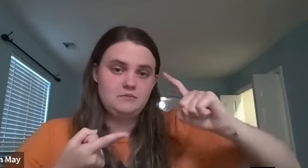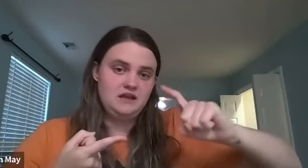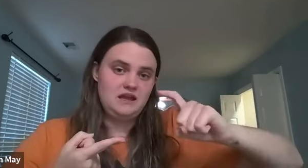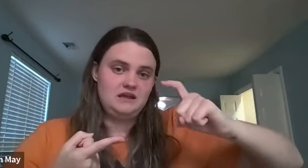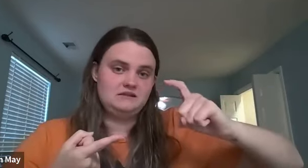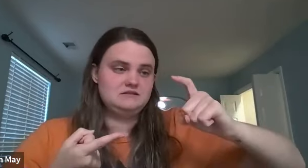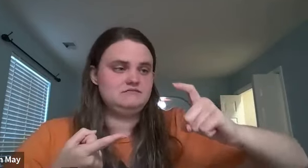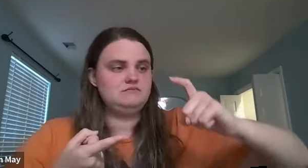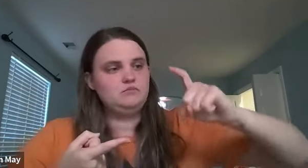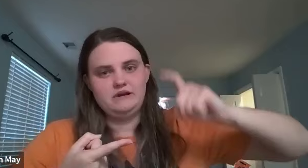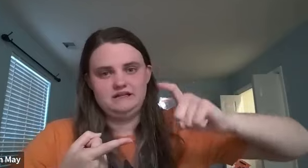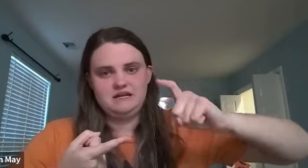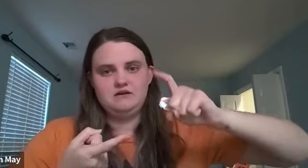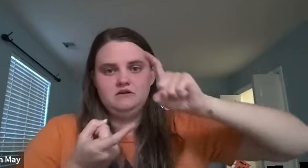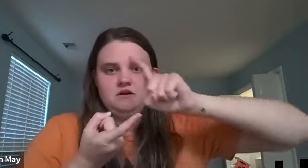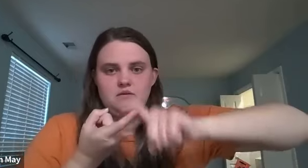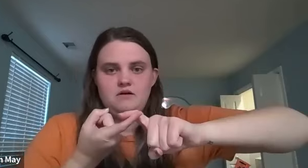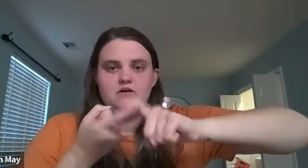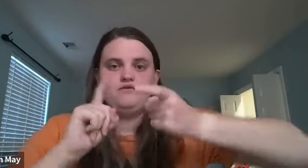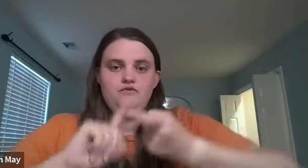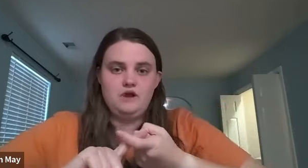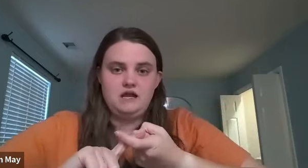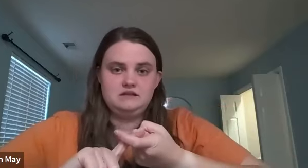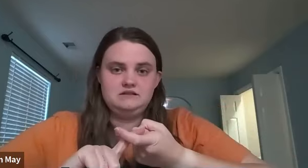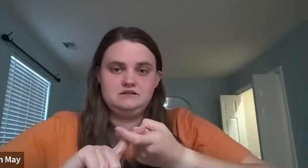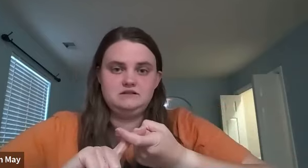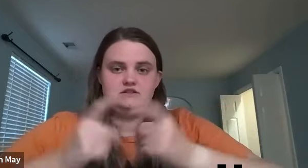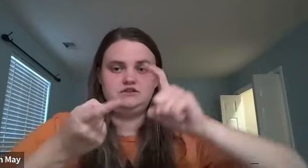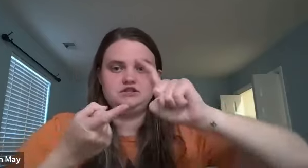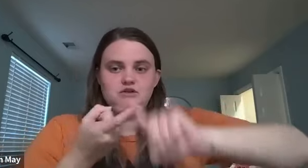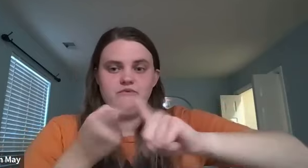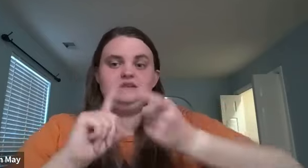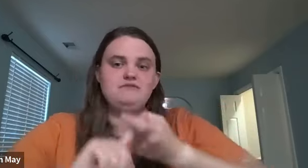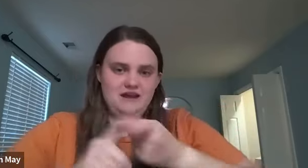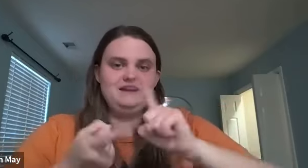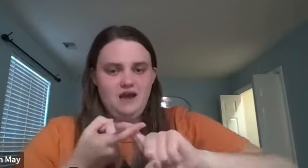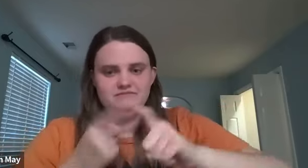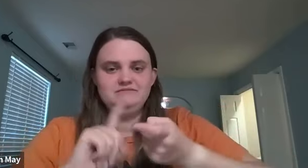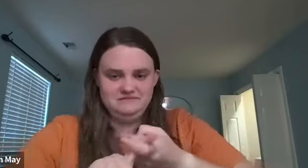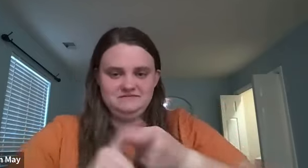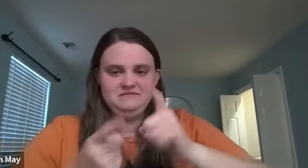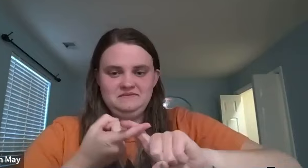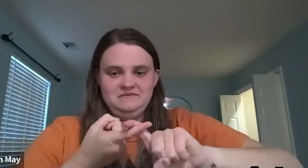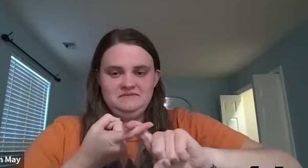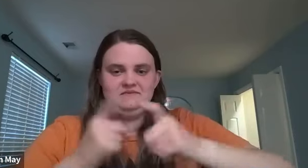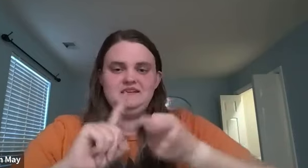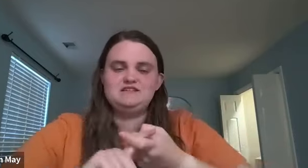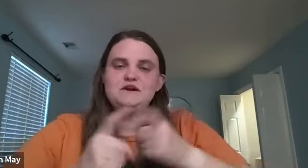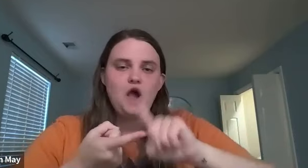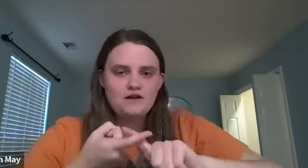dominant hands pointing down, friend. So you're just looping it, friend, yeah. It's very hard for me